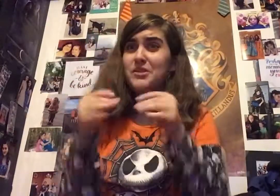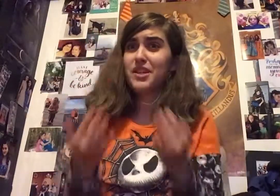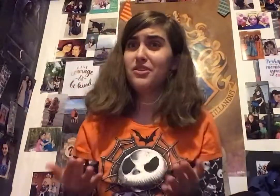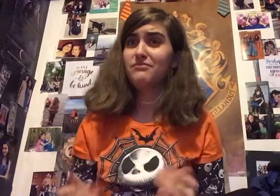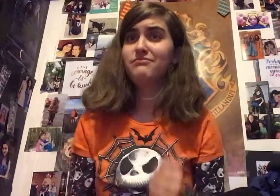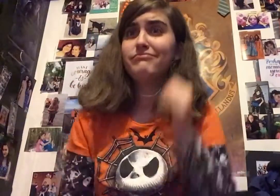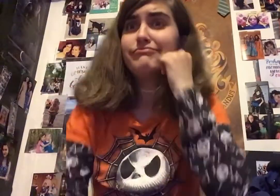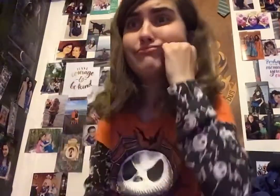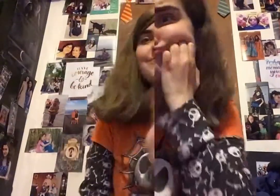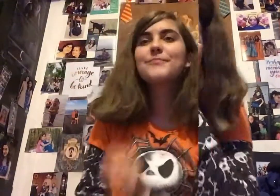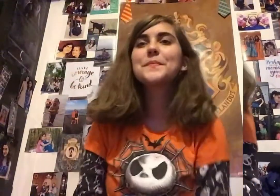here.